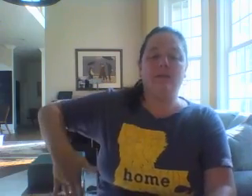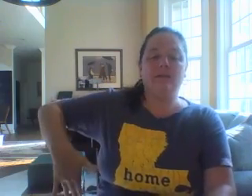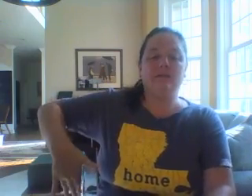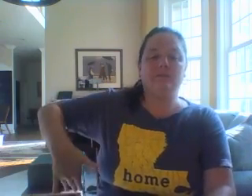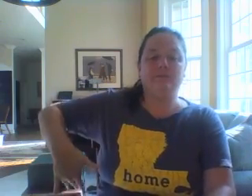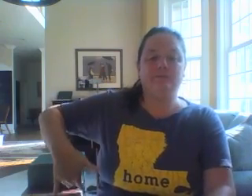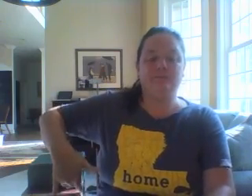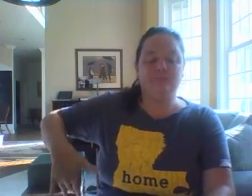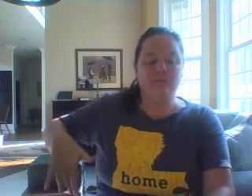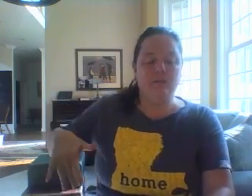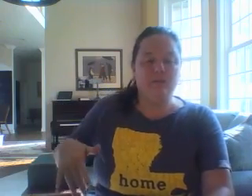late.